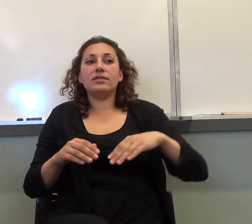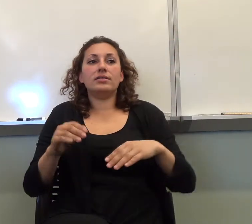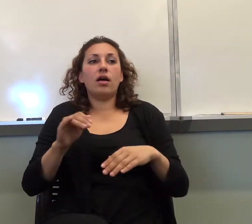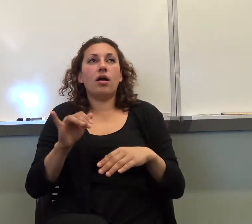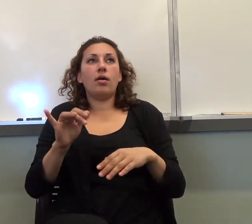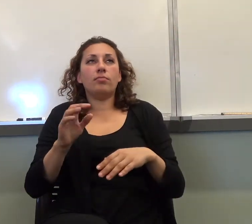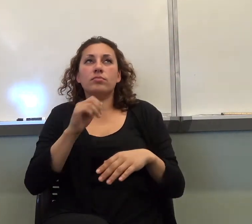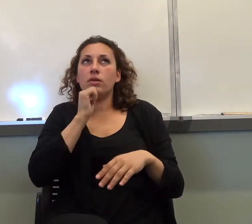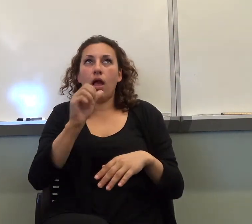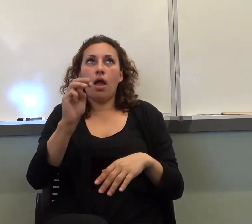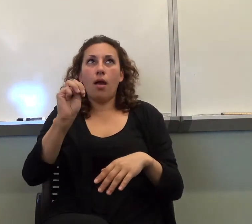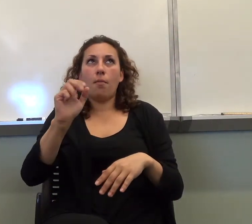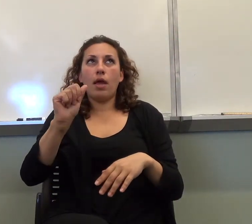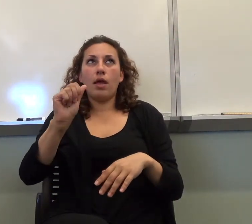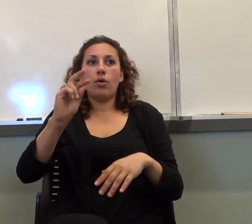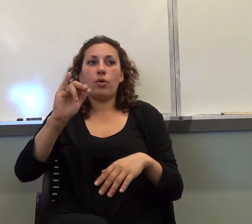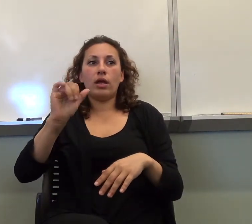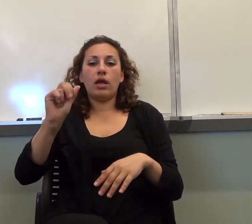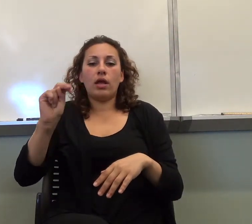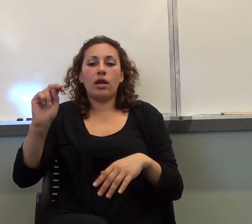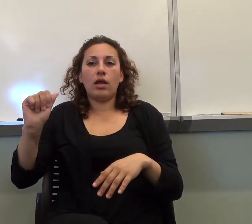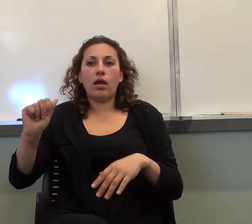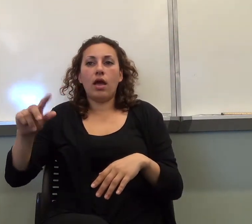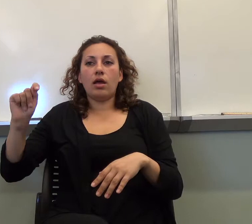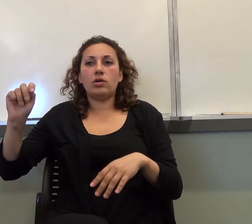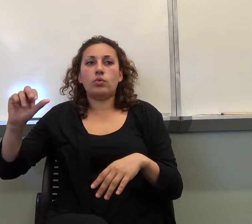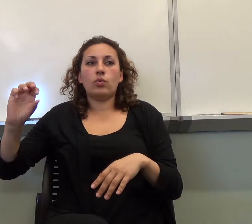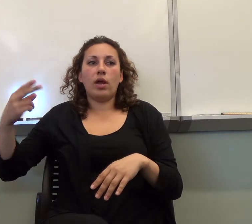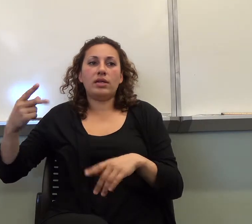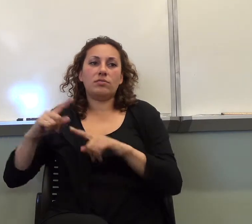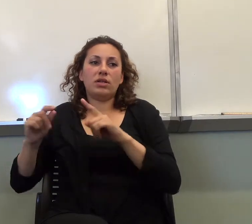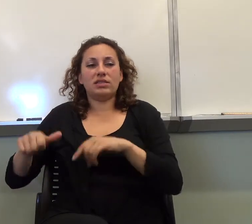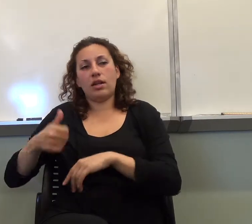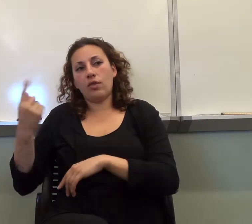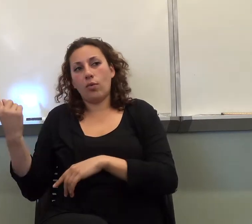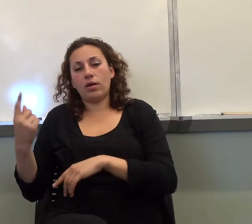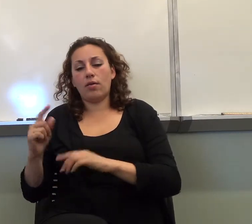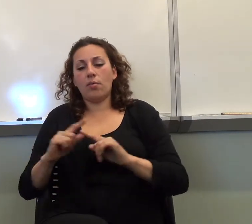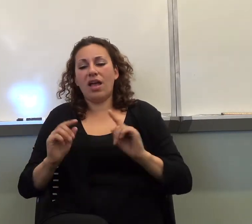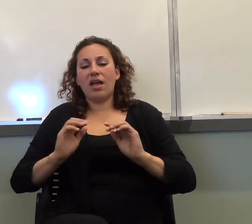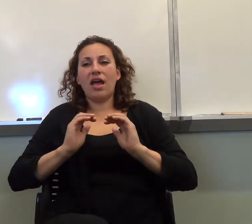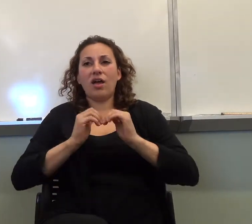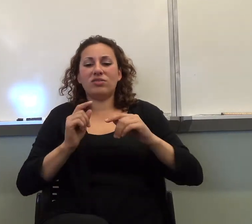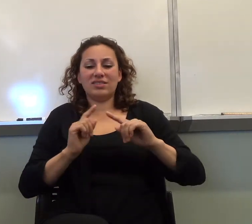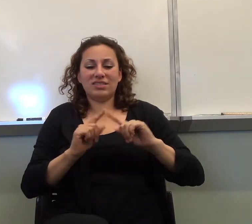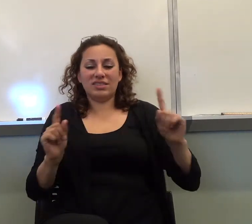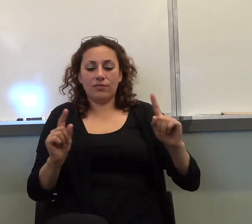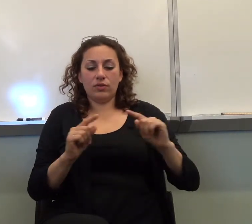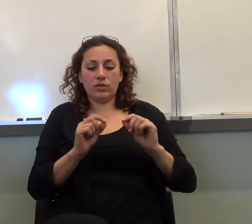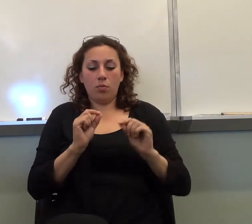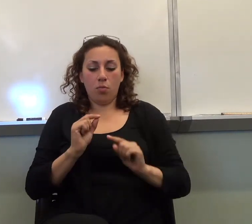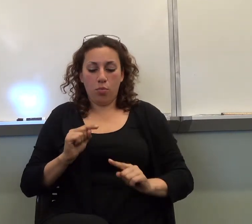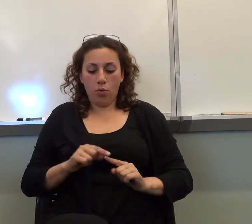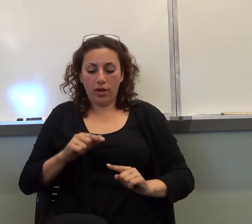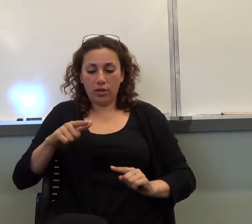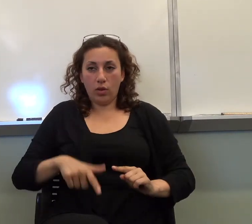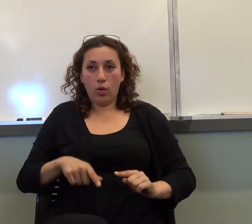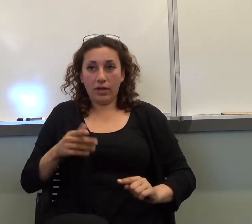now. What is the difference in altitude between the height of Everest and the Mariana Trench? Same basic idea. It's very much like